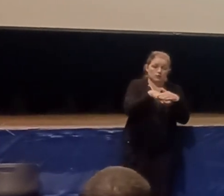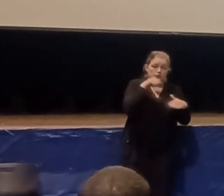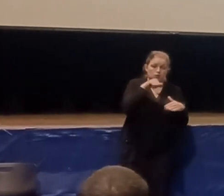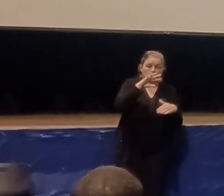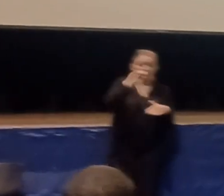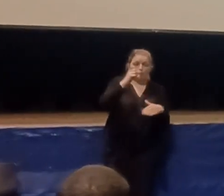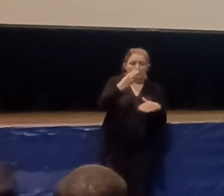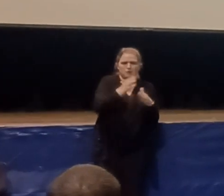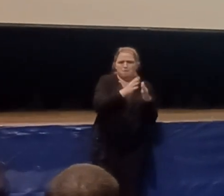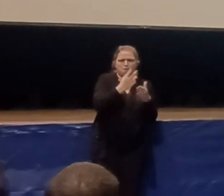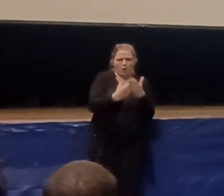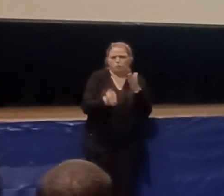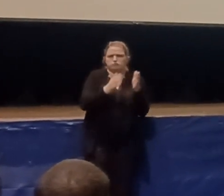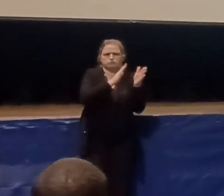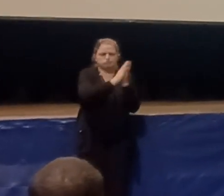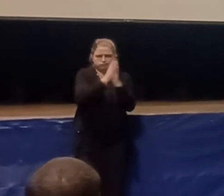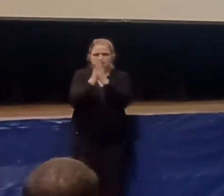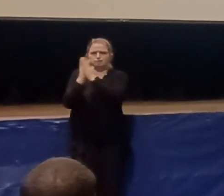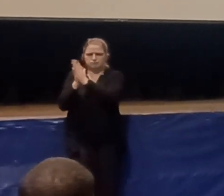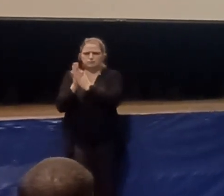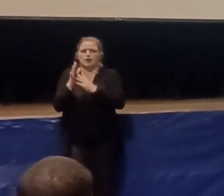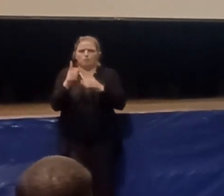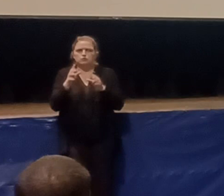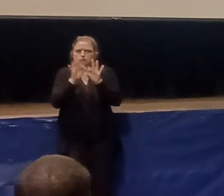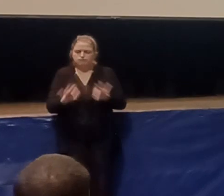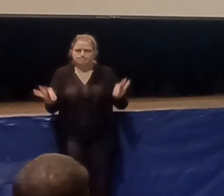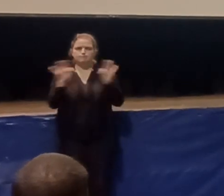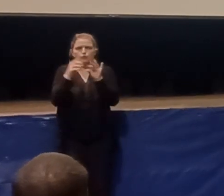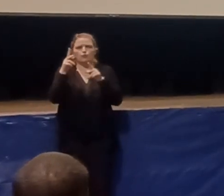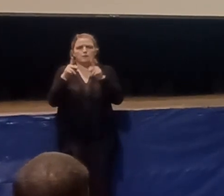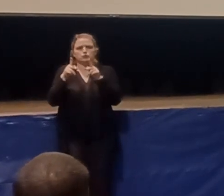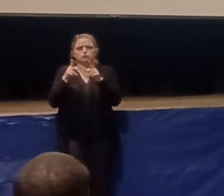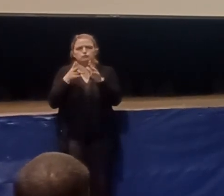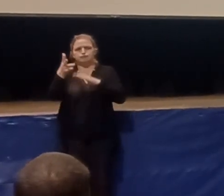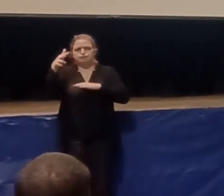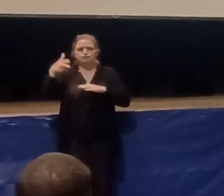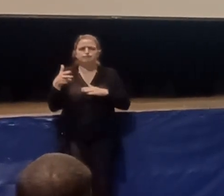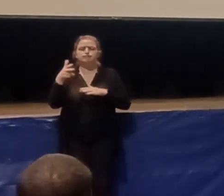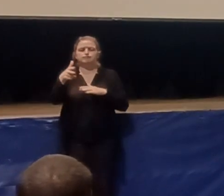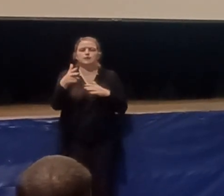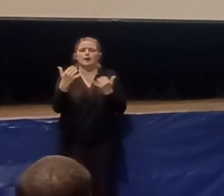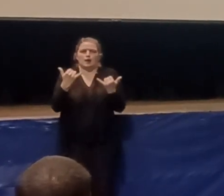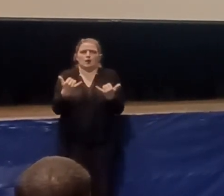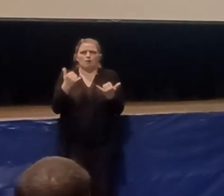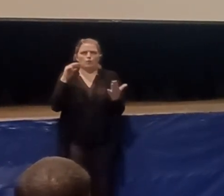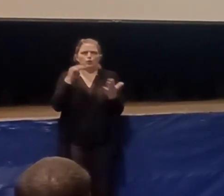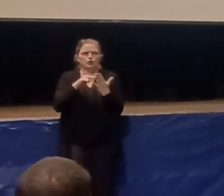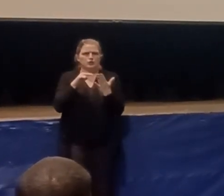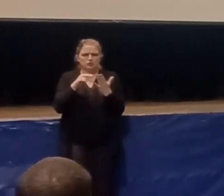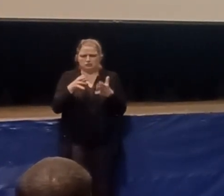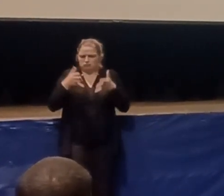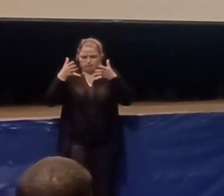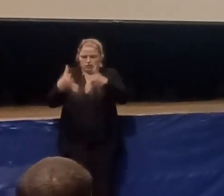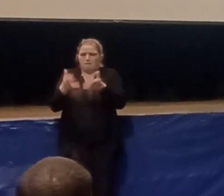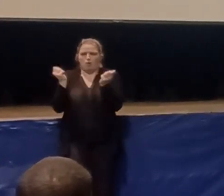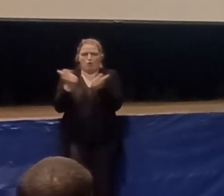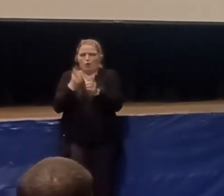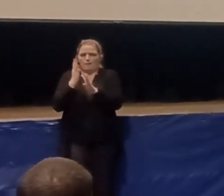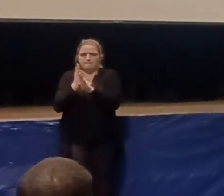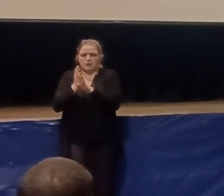Washington Street. And those are both critical thoroughfares for folks. And now we're looking at basically dumping all the bus traffic